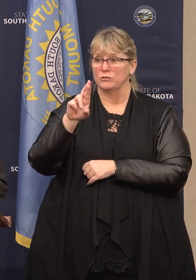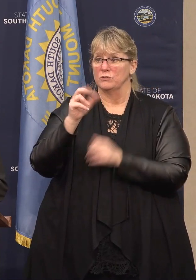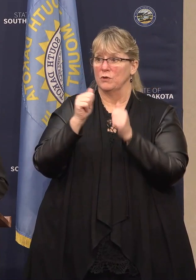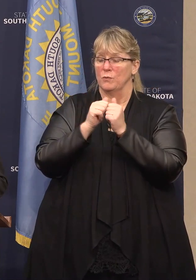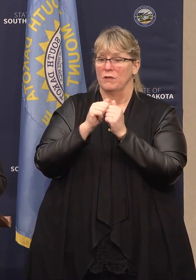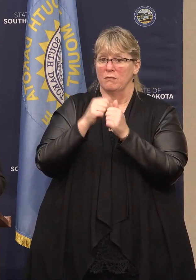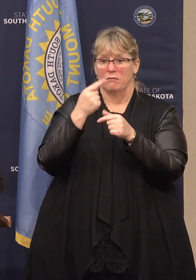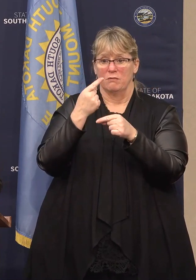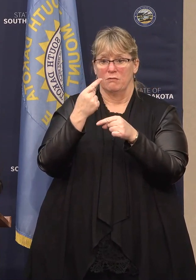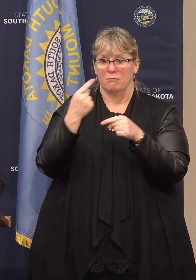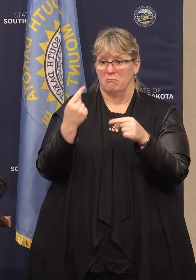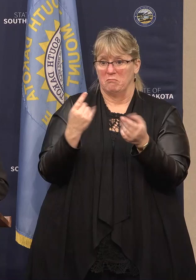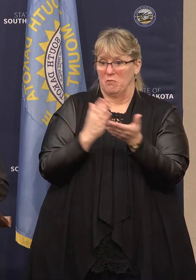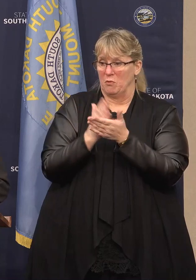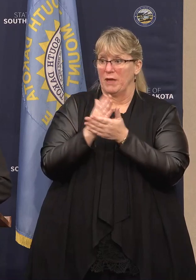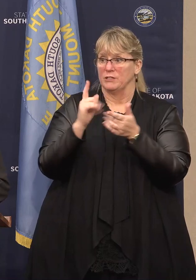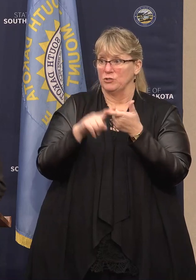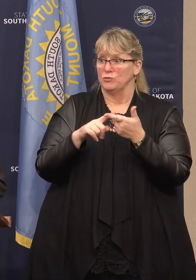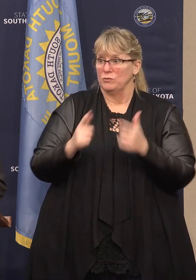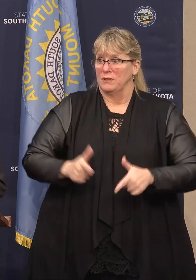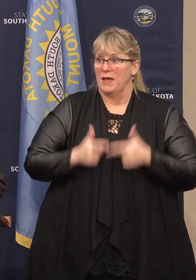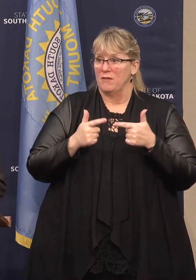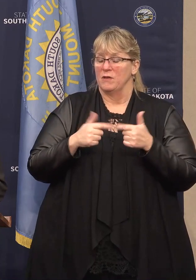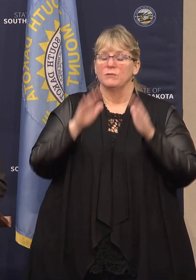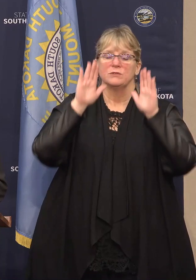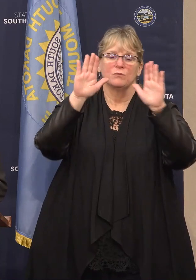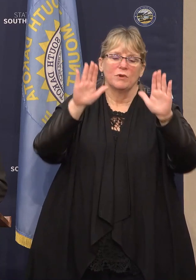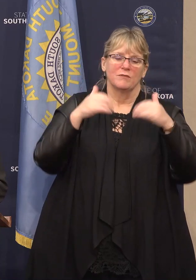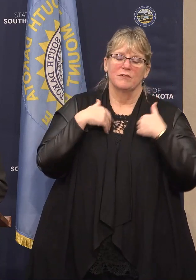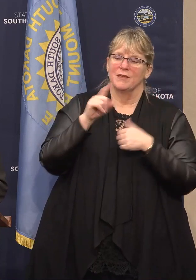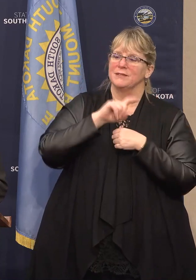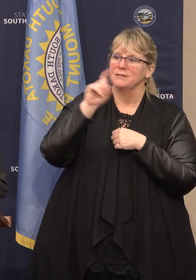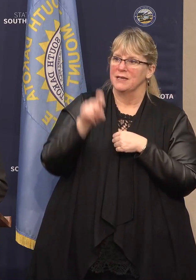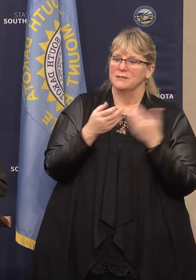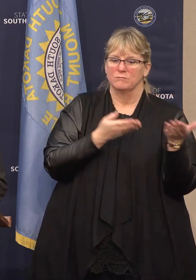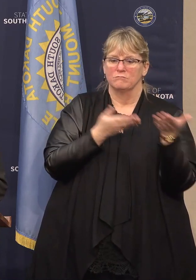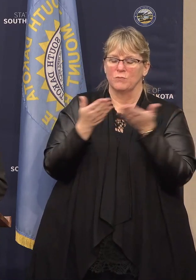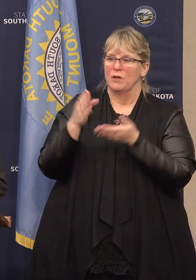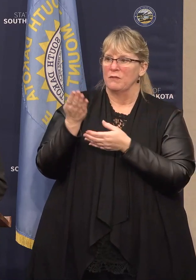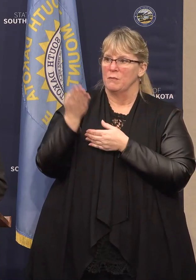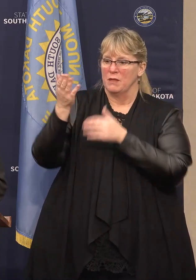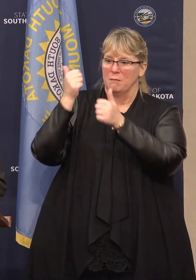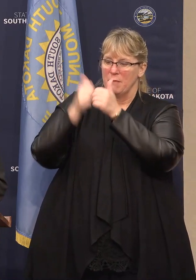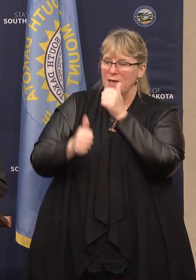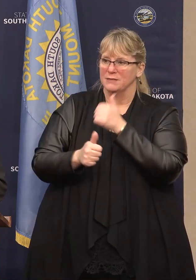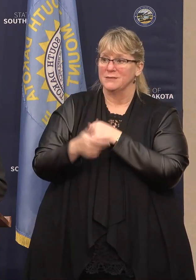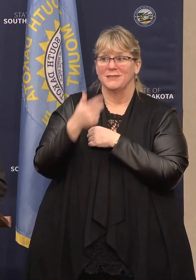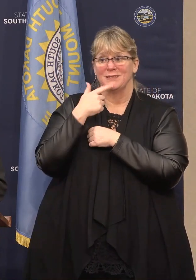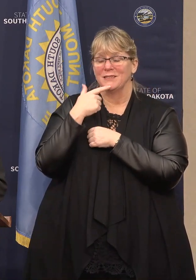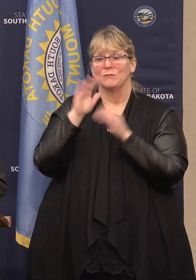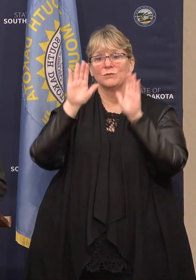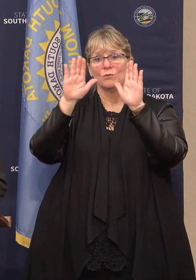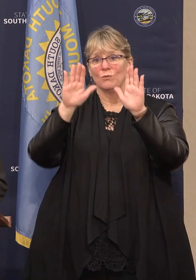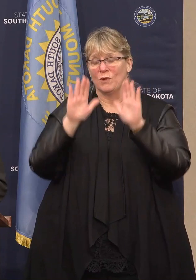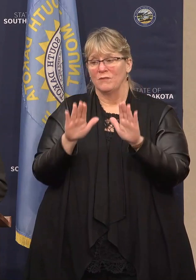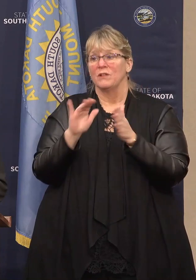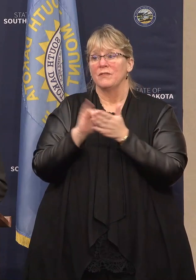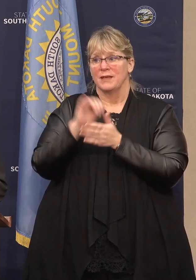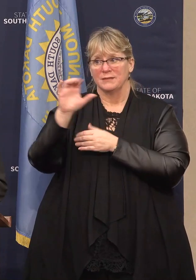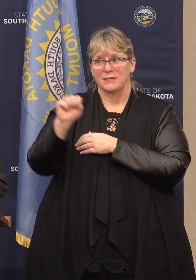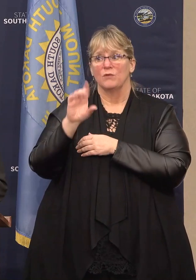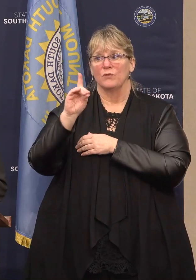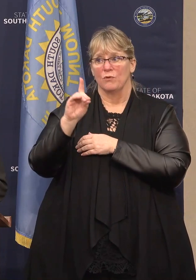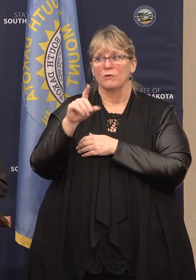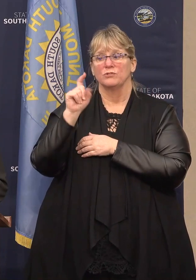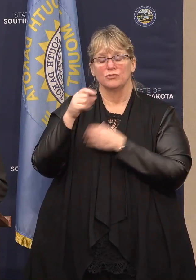said it was wonderful that Texas brought the bill that they brought and passed it, and said he thought it was great and something South Dakota should